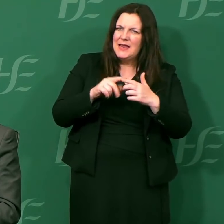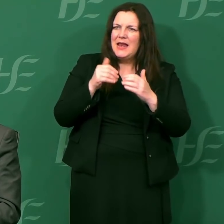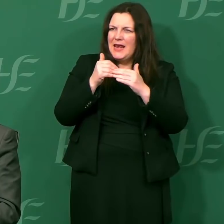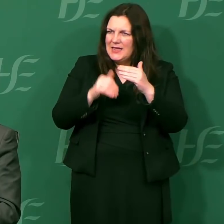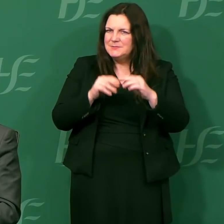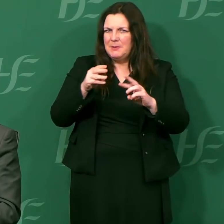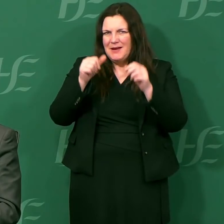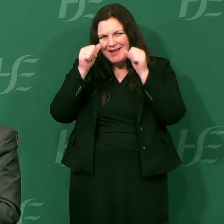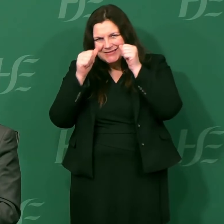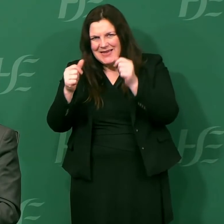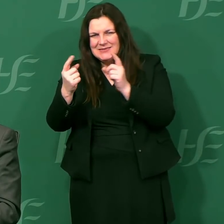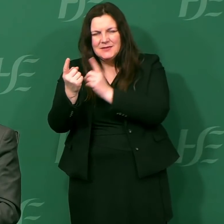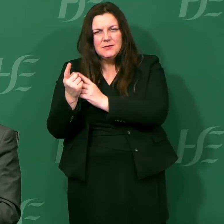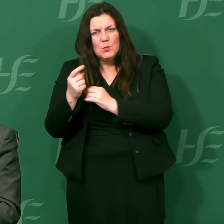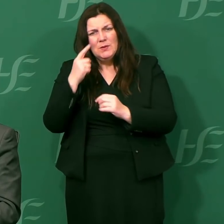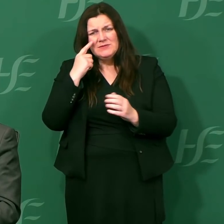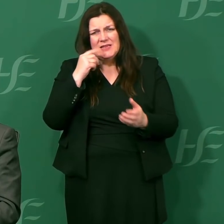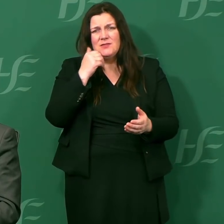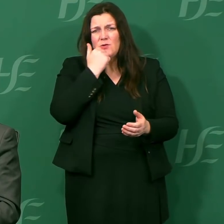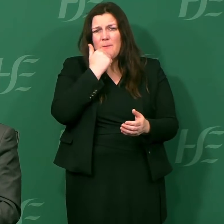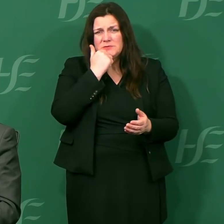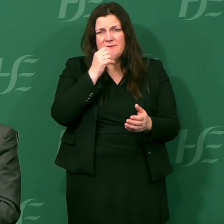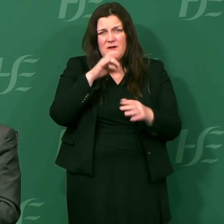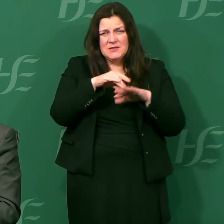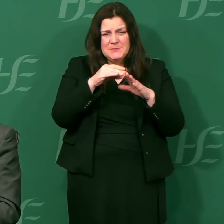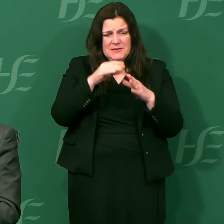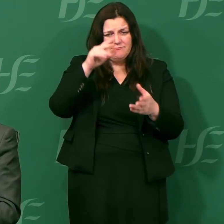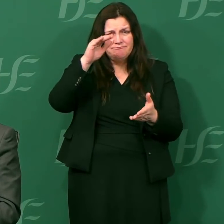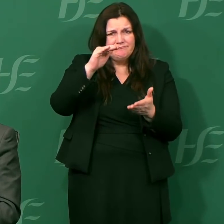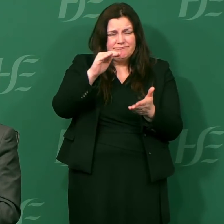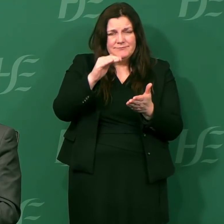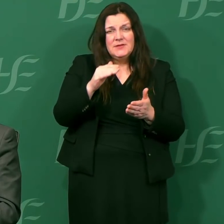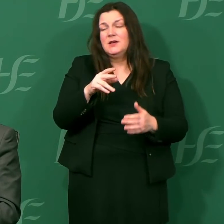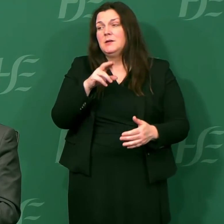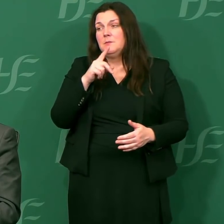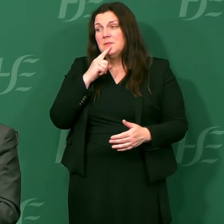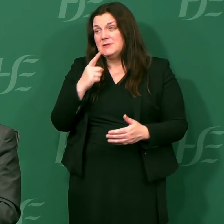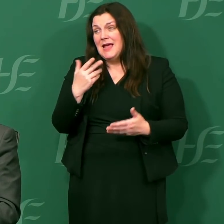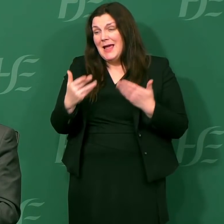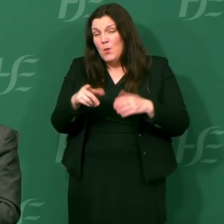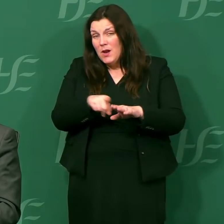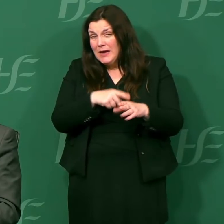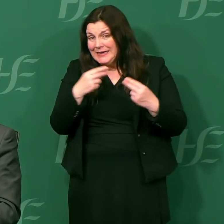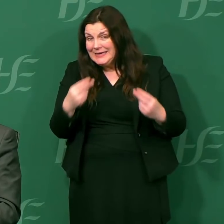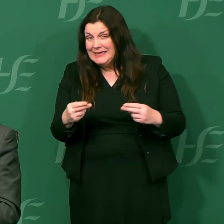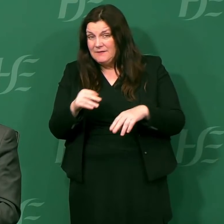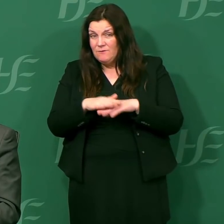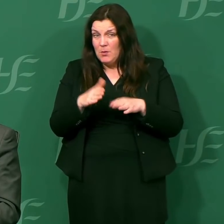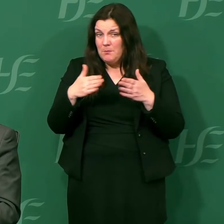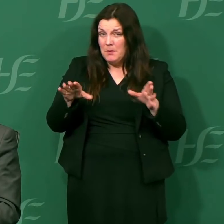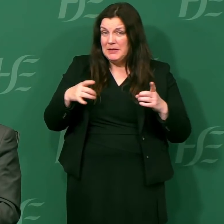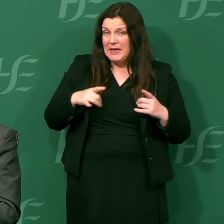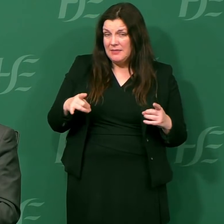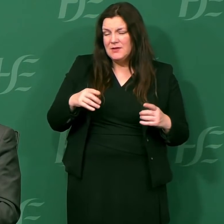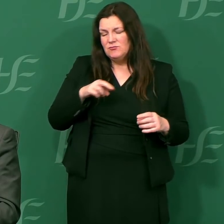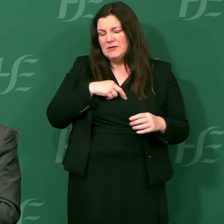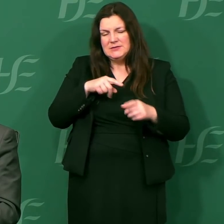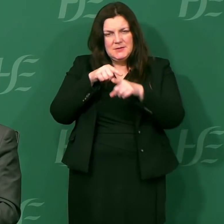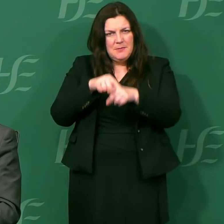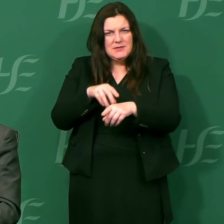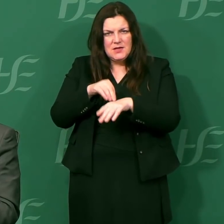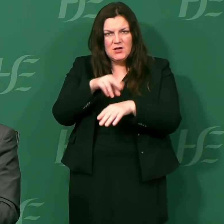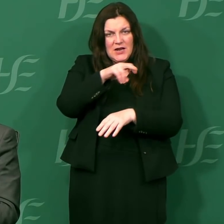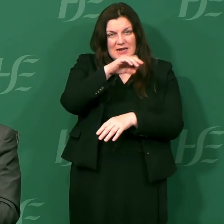of that, particularly in terms of hospitalisations. So ultimately, how long those are needed for would be guided by the NEFIT advice to government and government